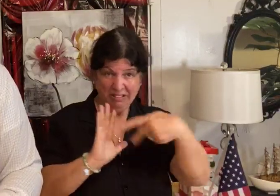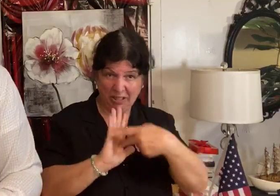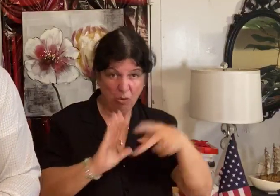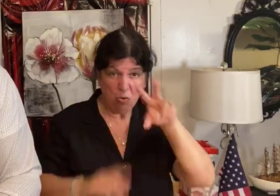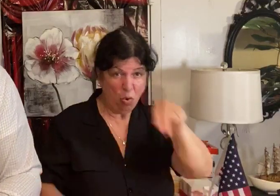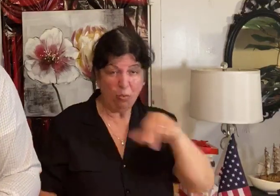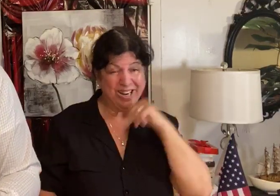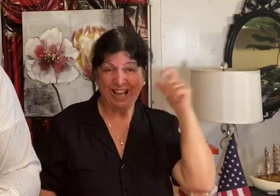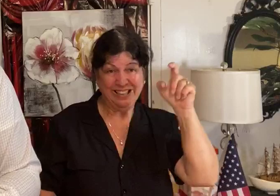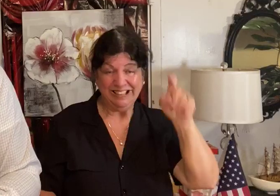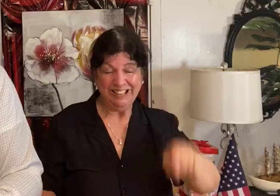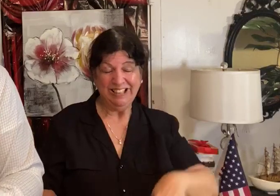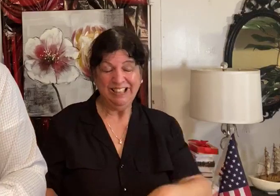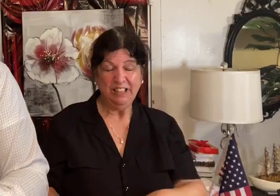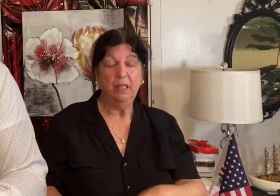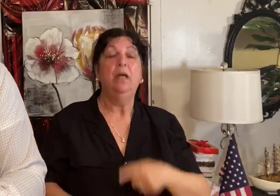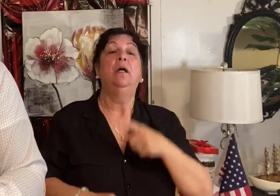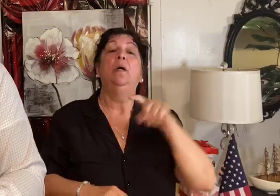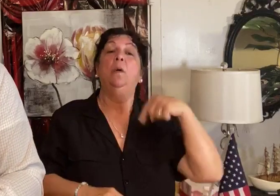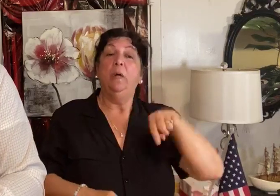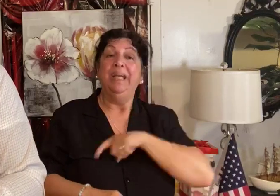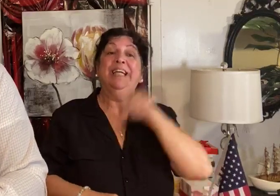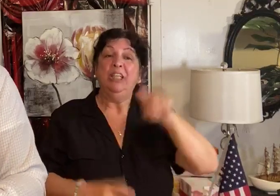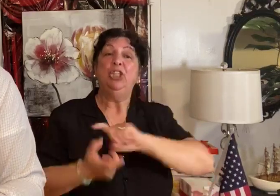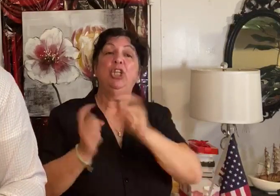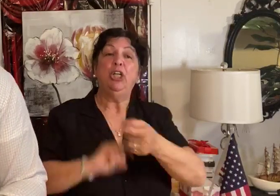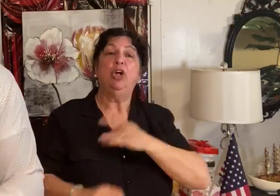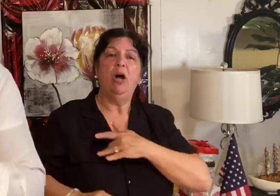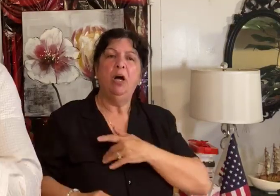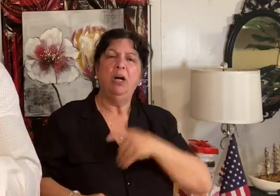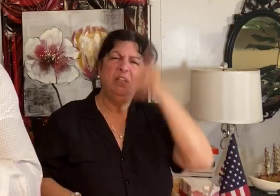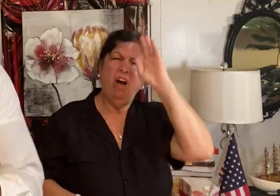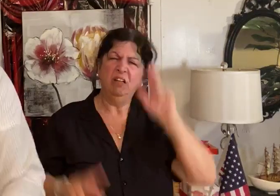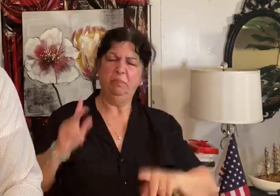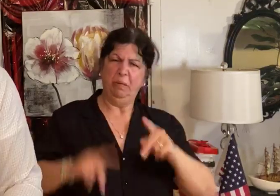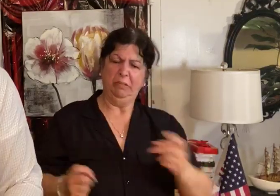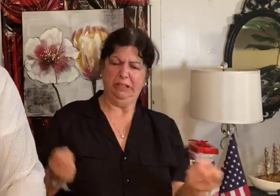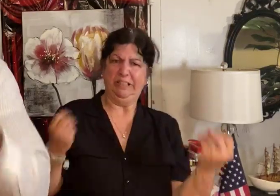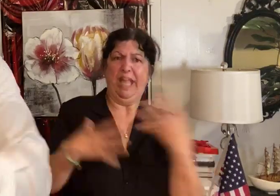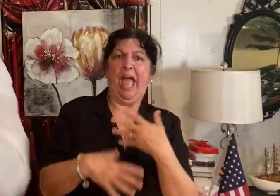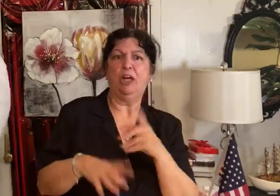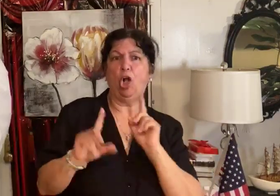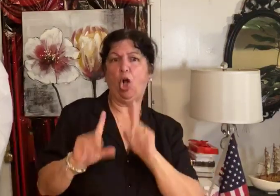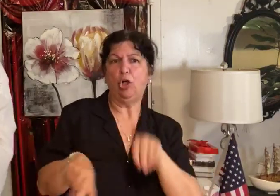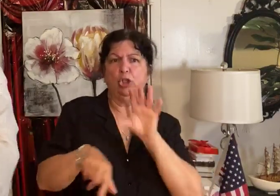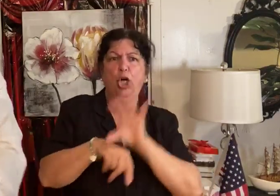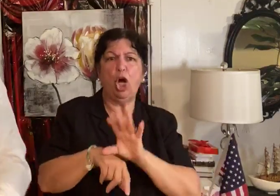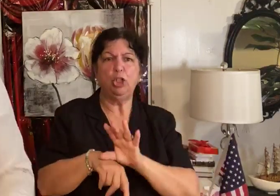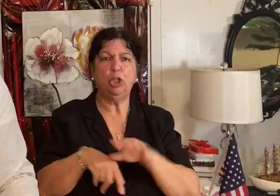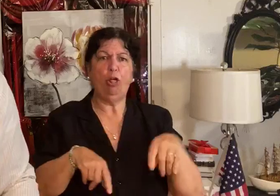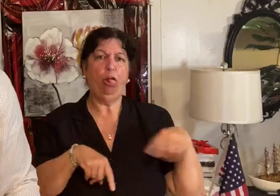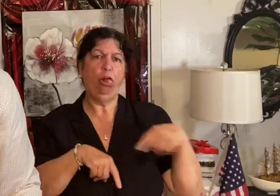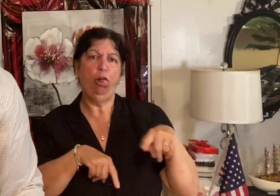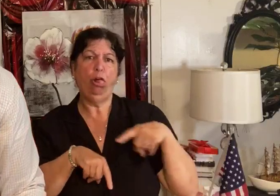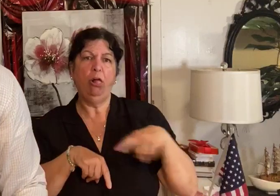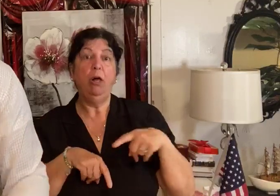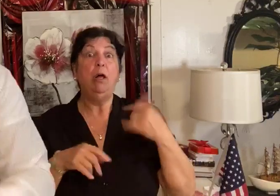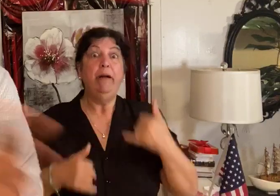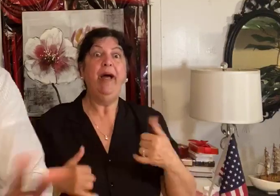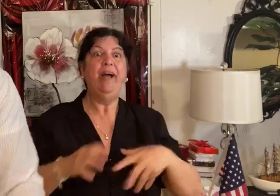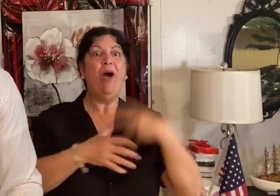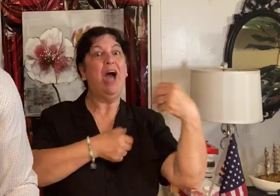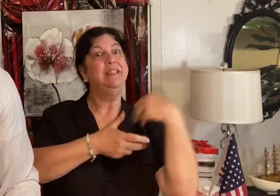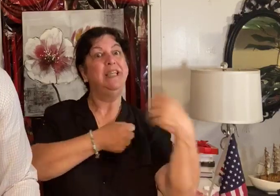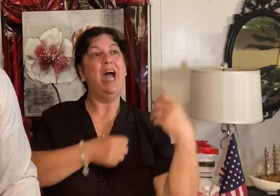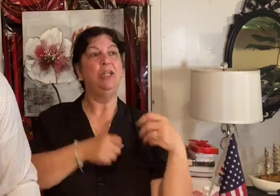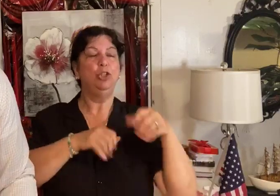where God's people are scared to go to church. Isn't that funny how things are now? Now people can protest in the street. They